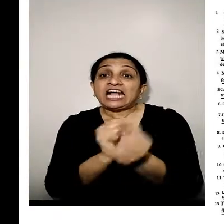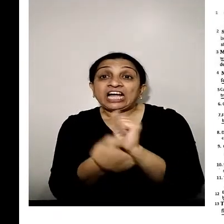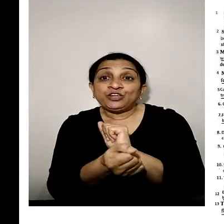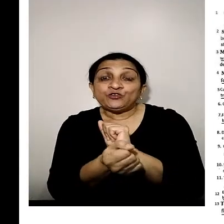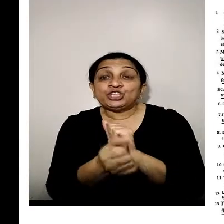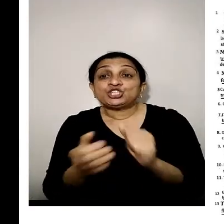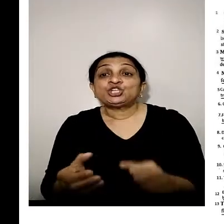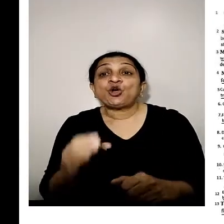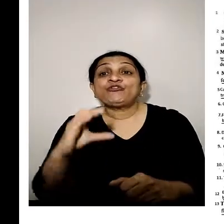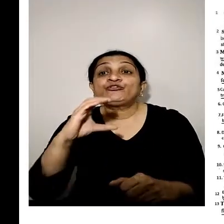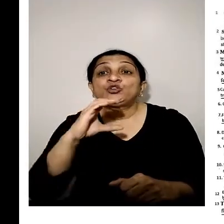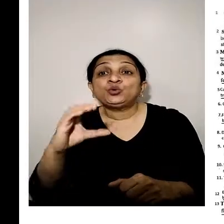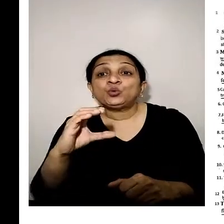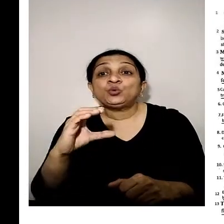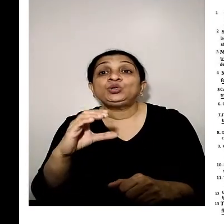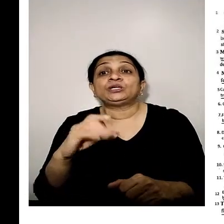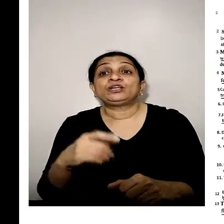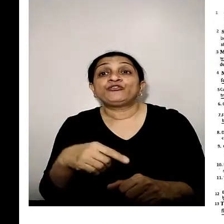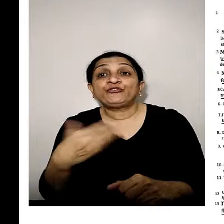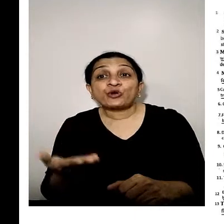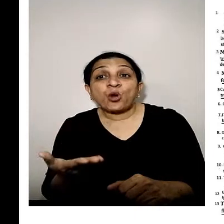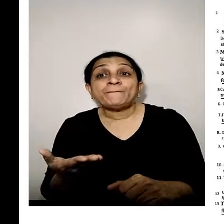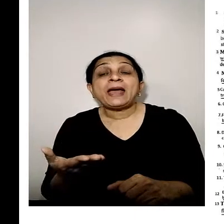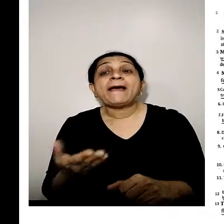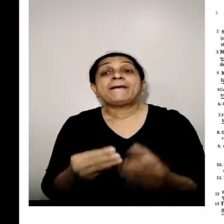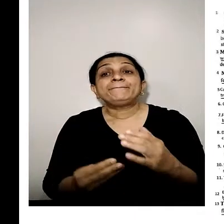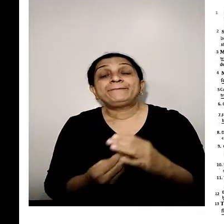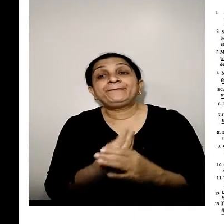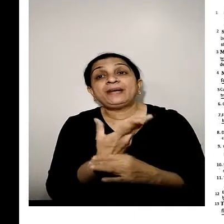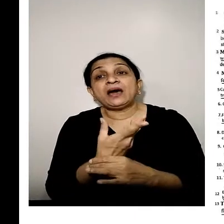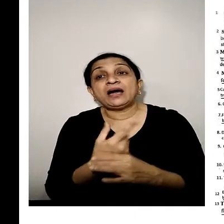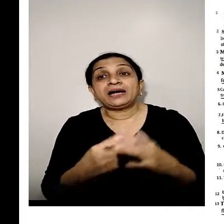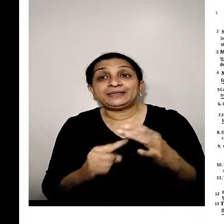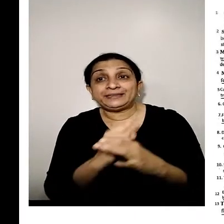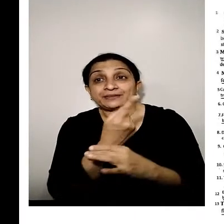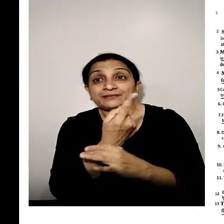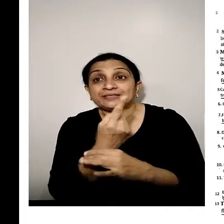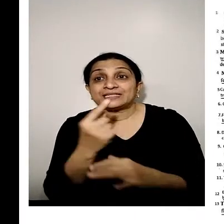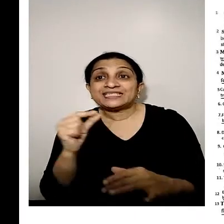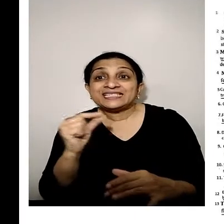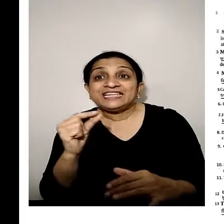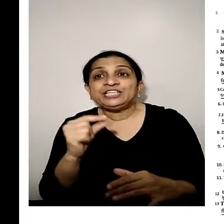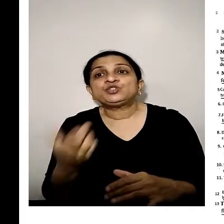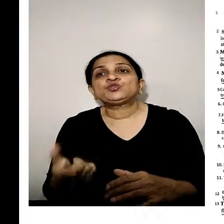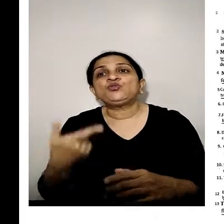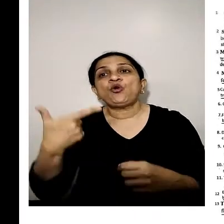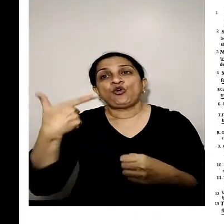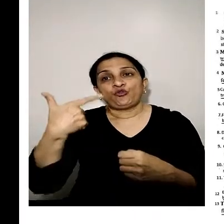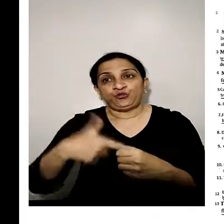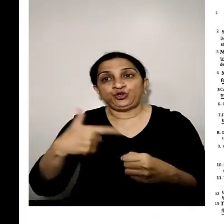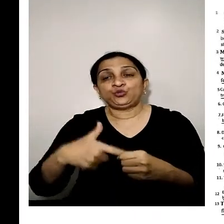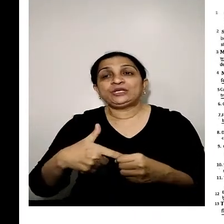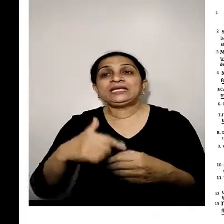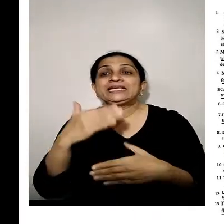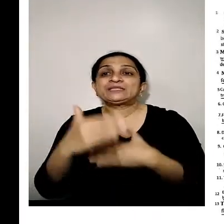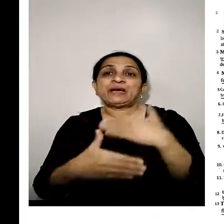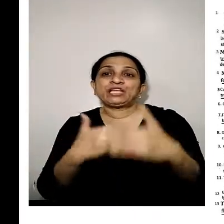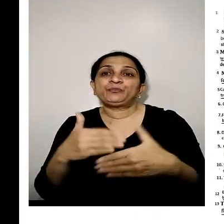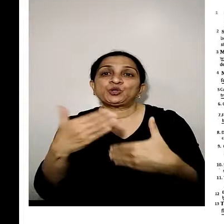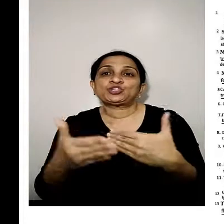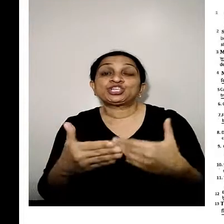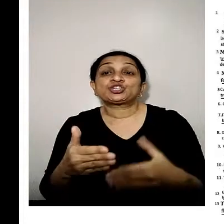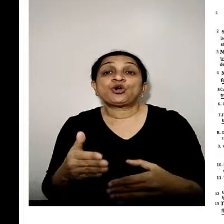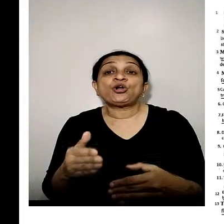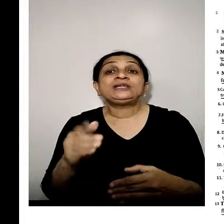The conversion of crude from plant seed to fuel is by